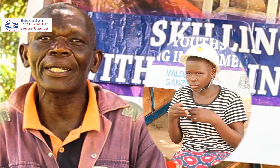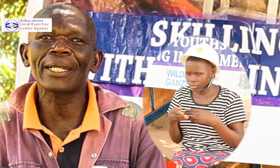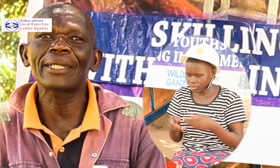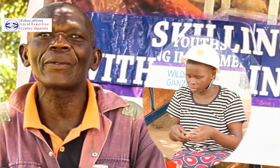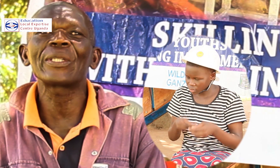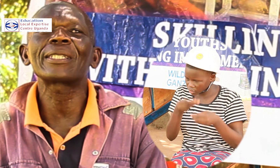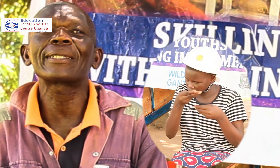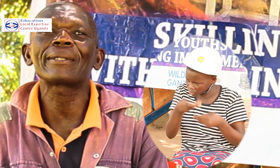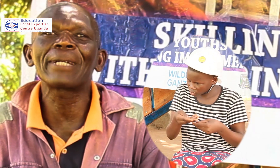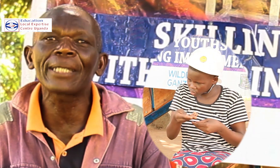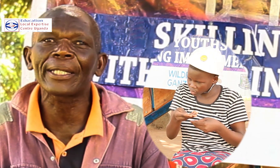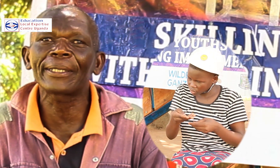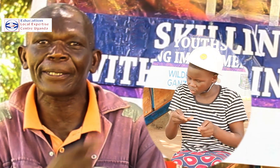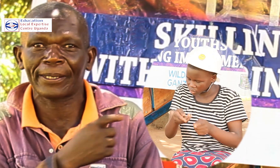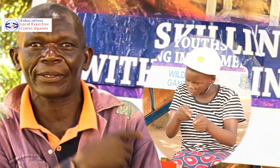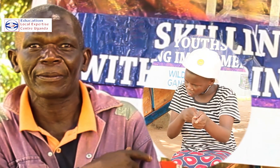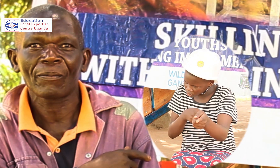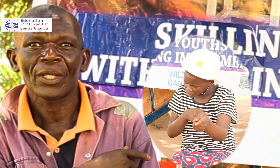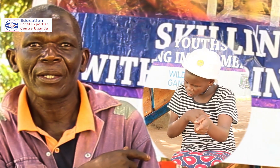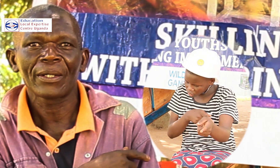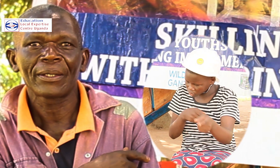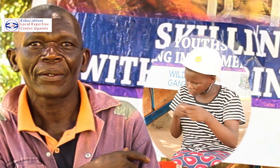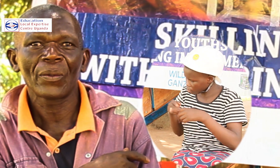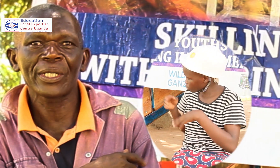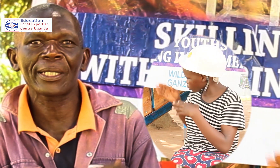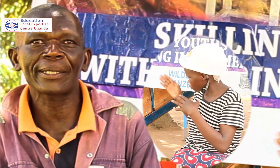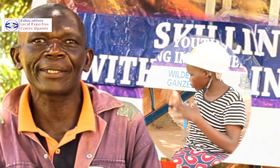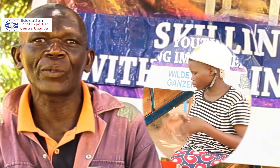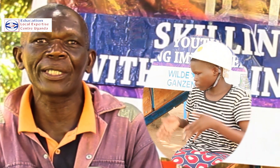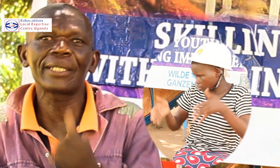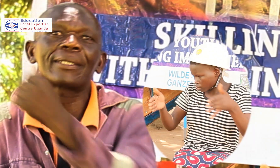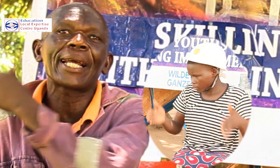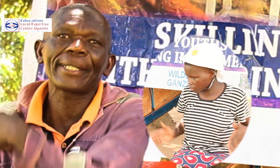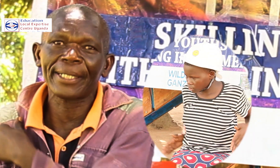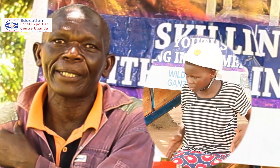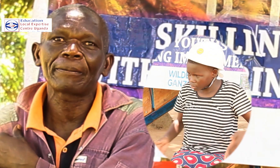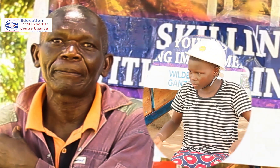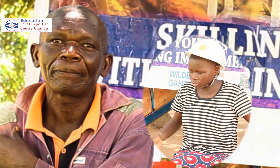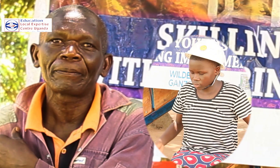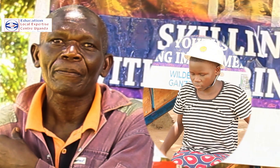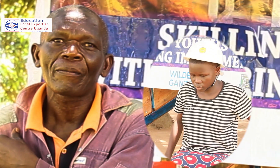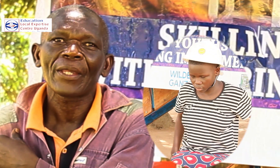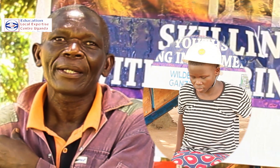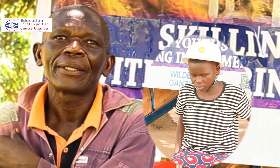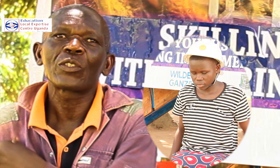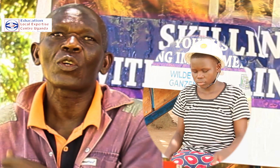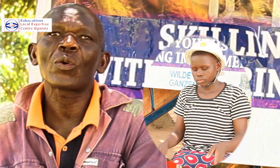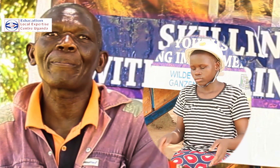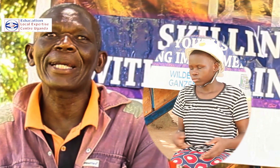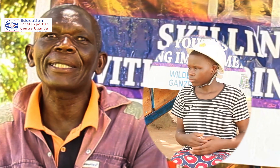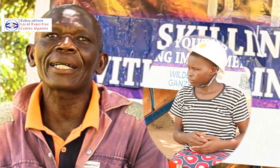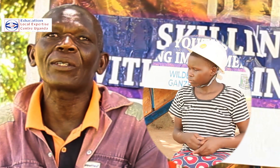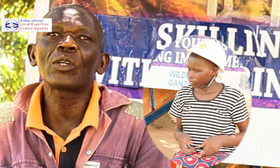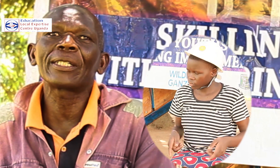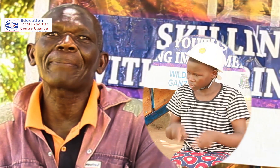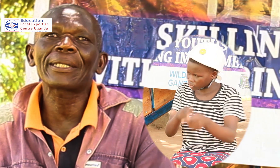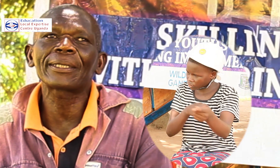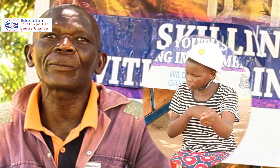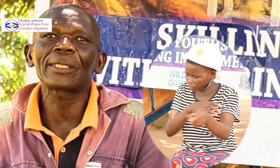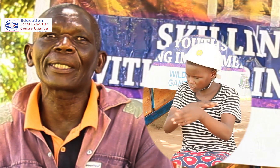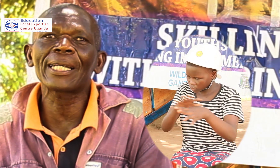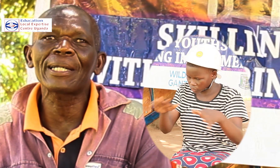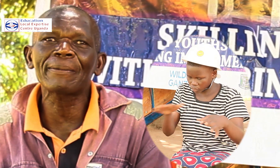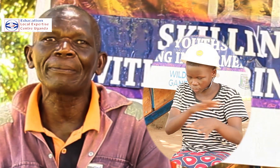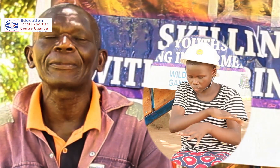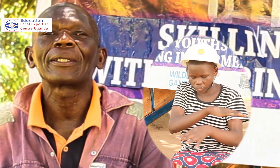brought the material. We started measuring this. We started with this slide here. So we measured all the